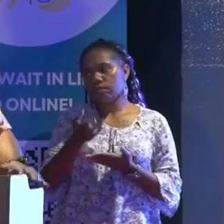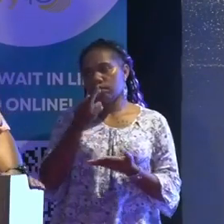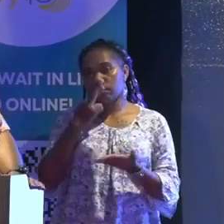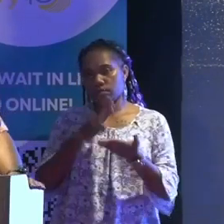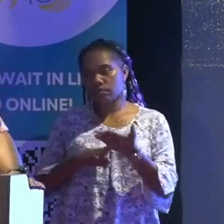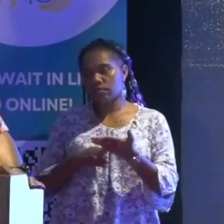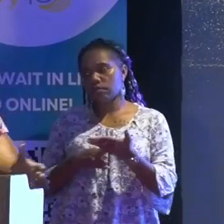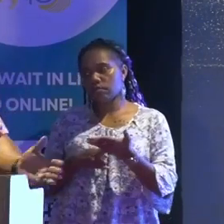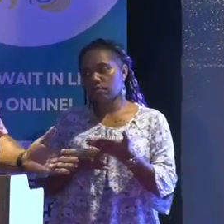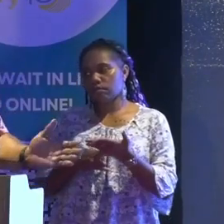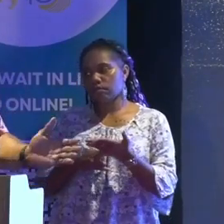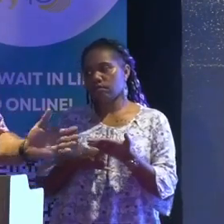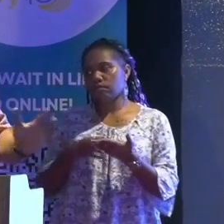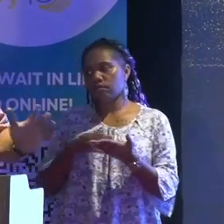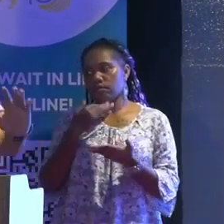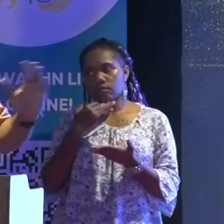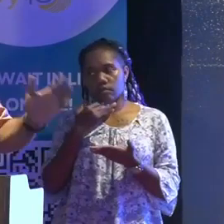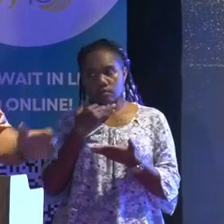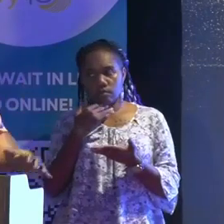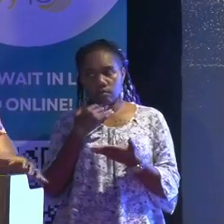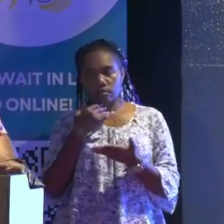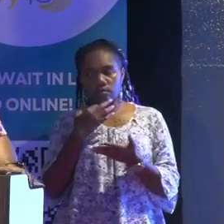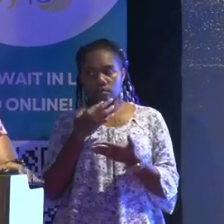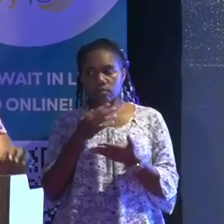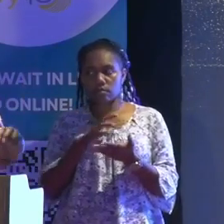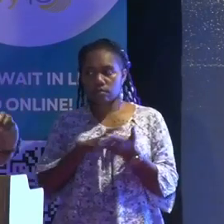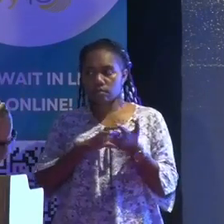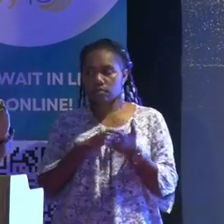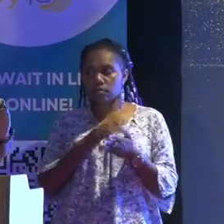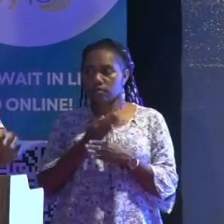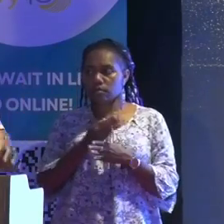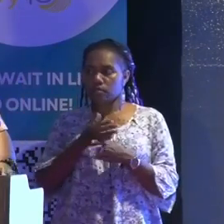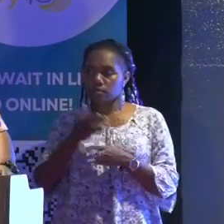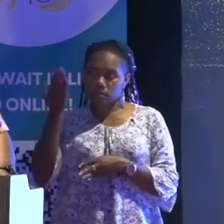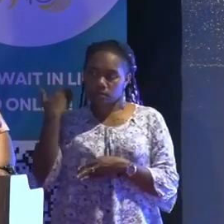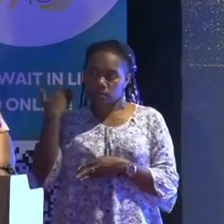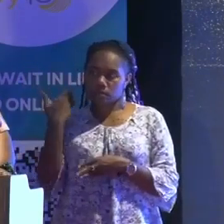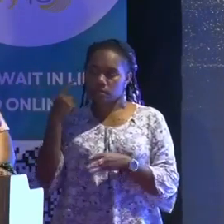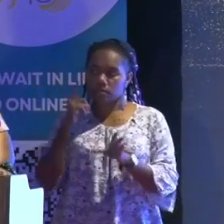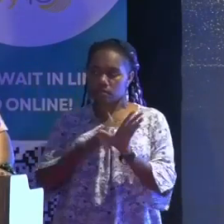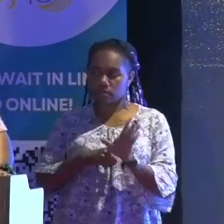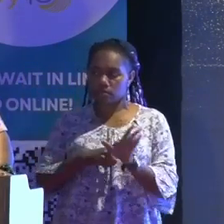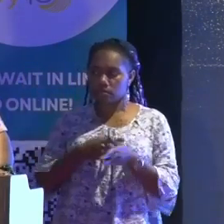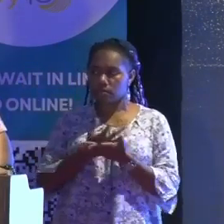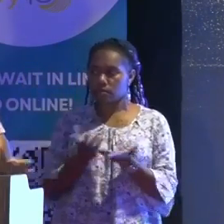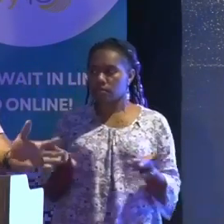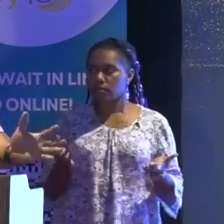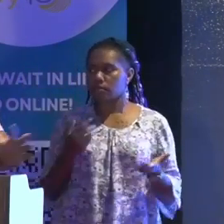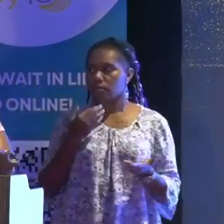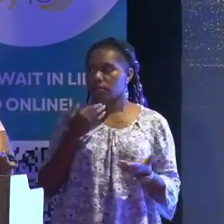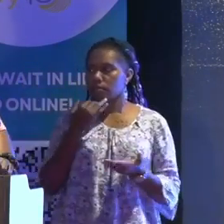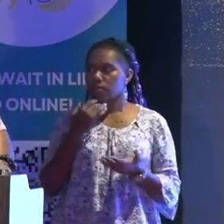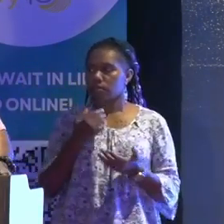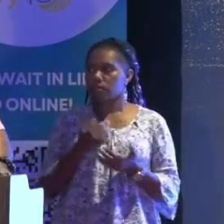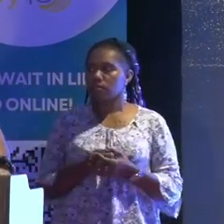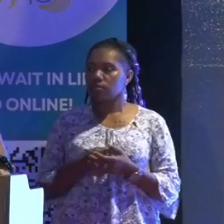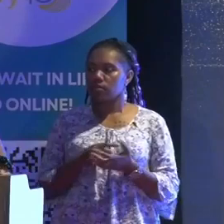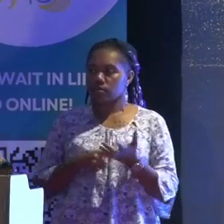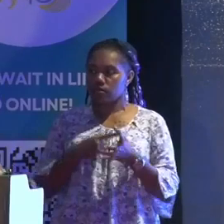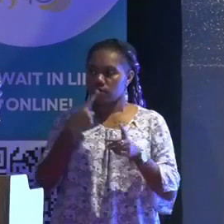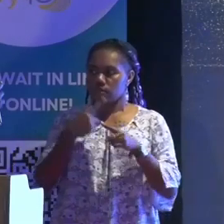much you have earned during the course of the previous year and how much tax you paid. It's just like a summary.